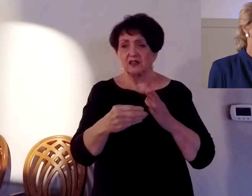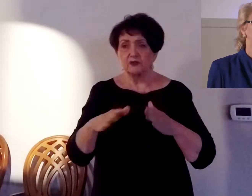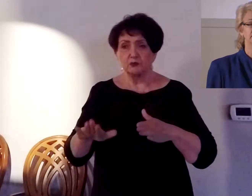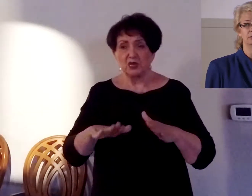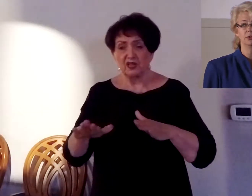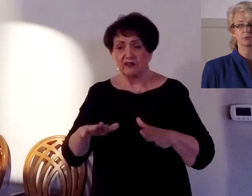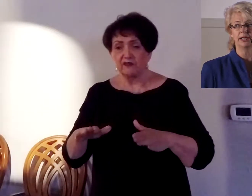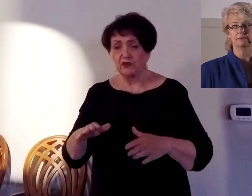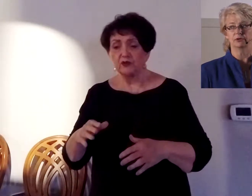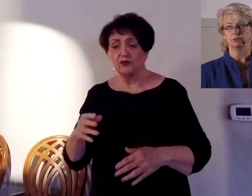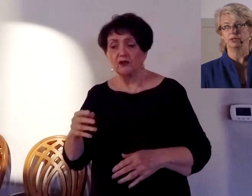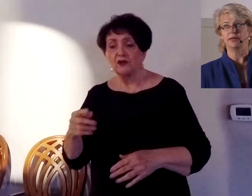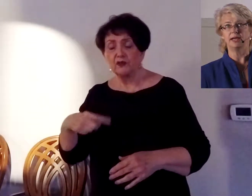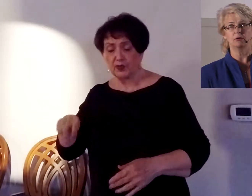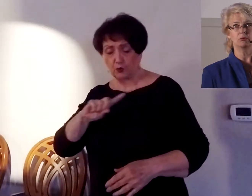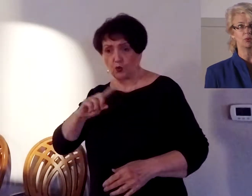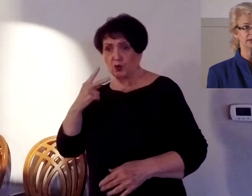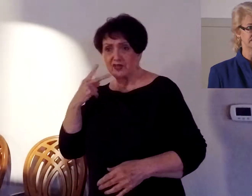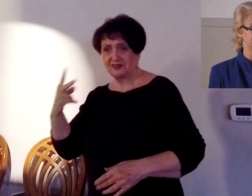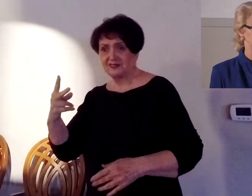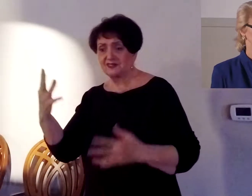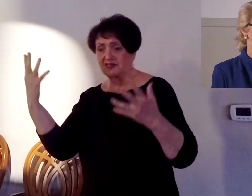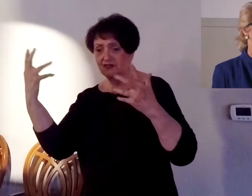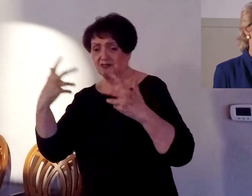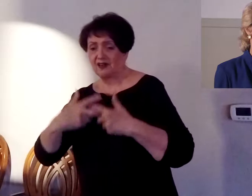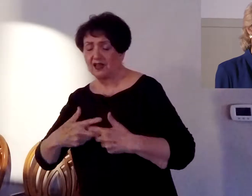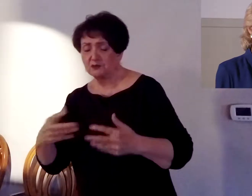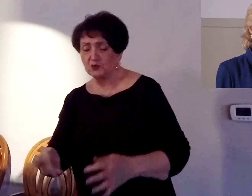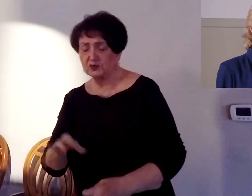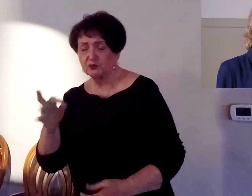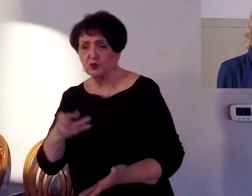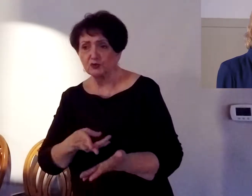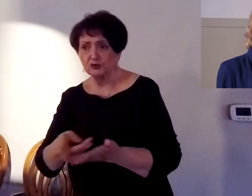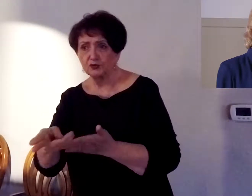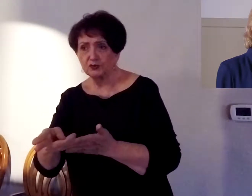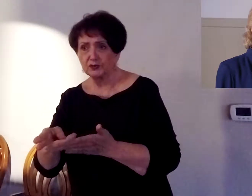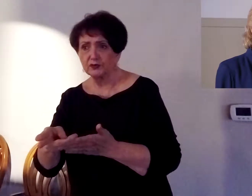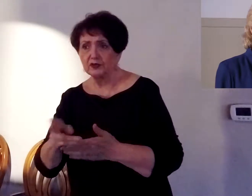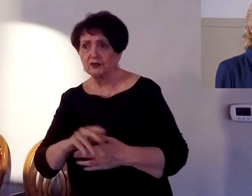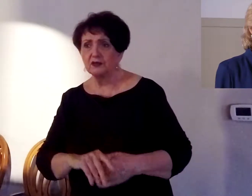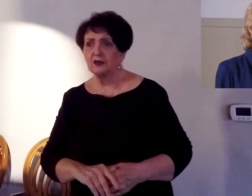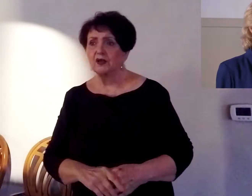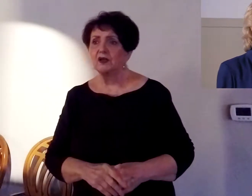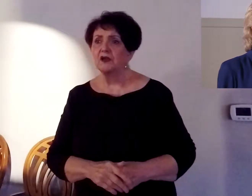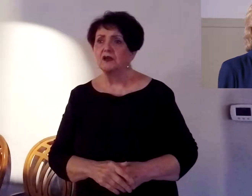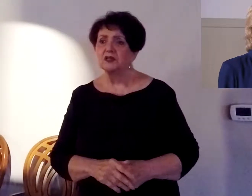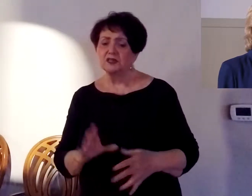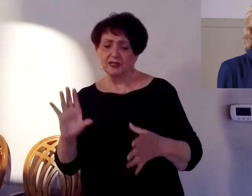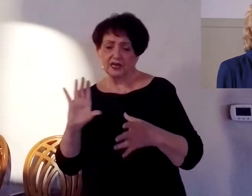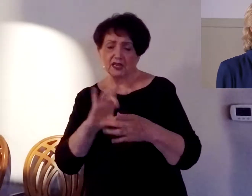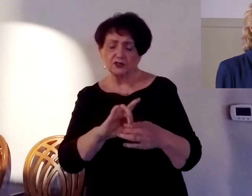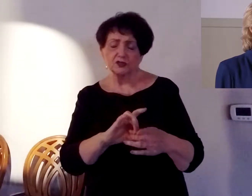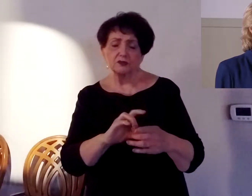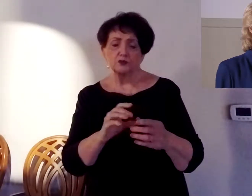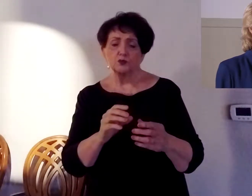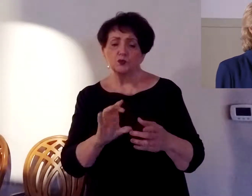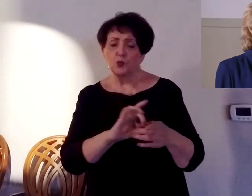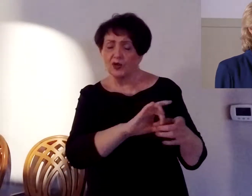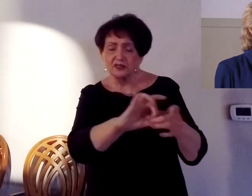in alignment with what spiritual truth teaches us. Connection,